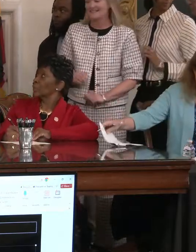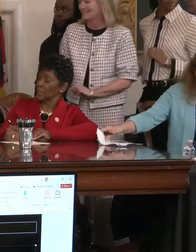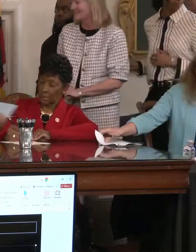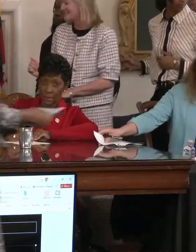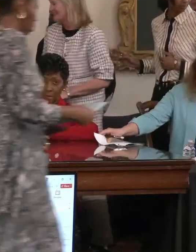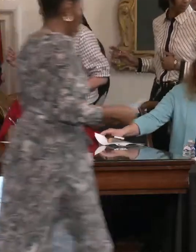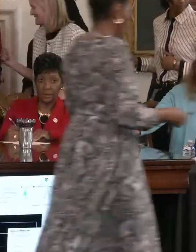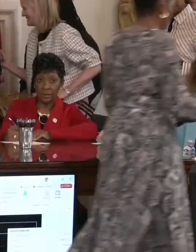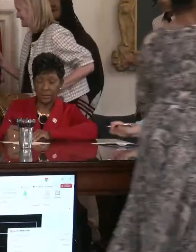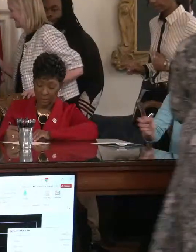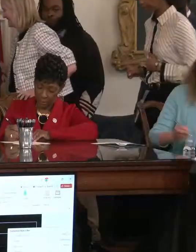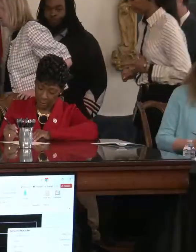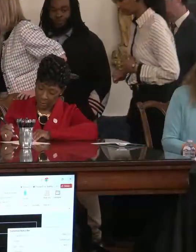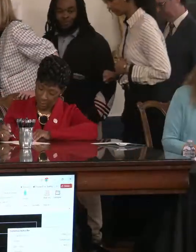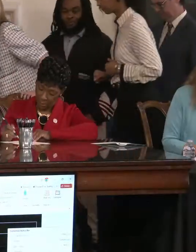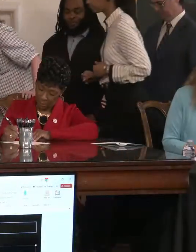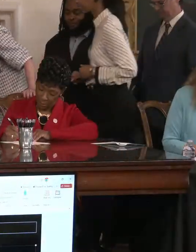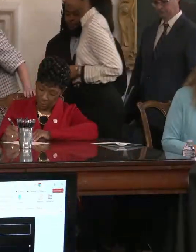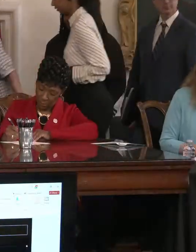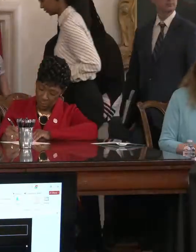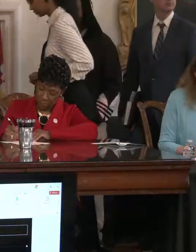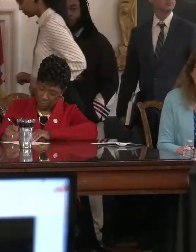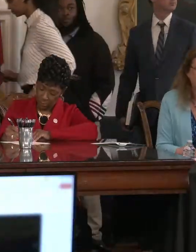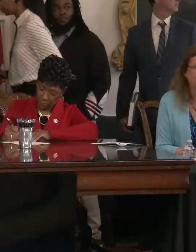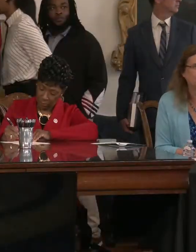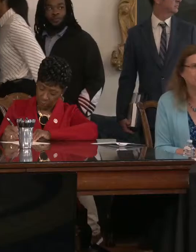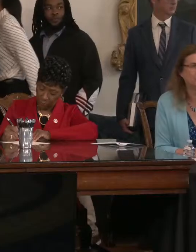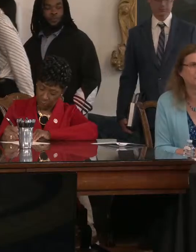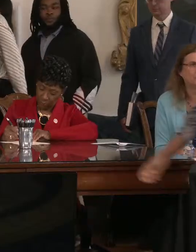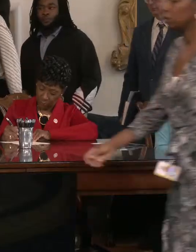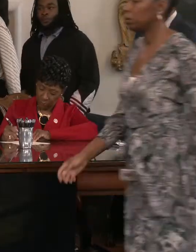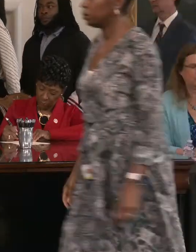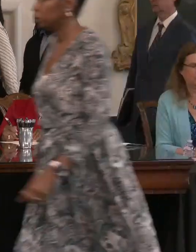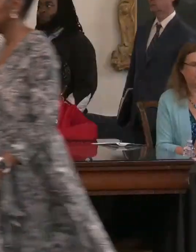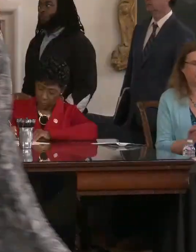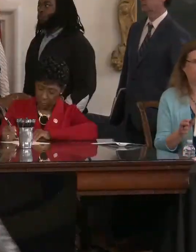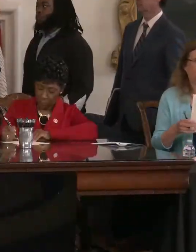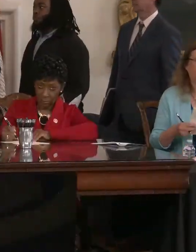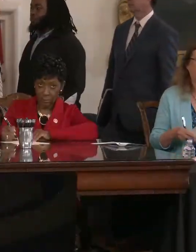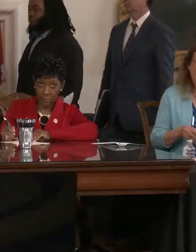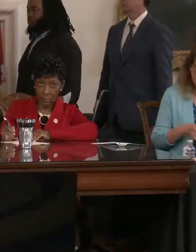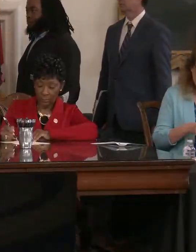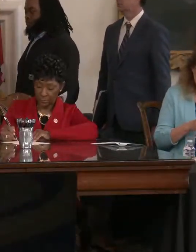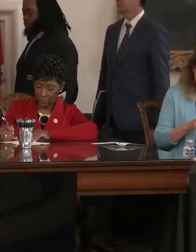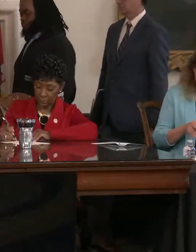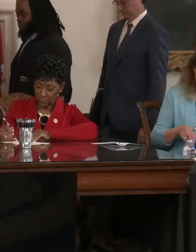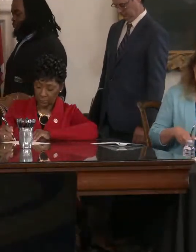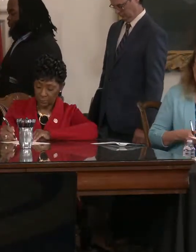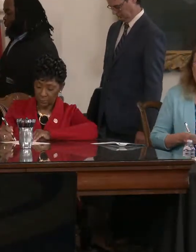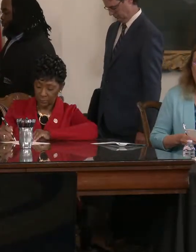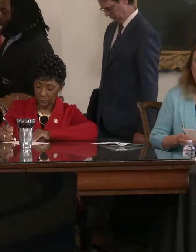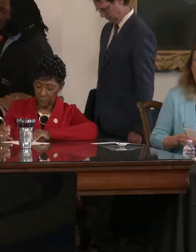This way, Public Employee Relations Act. Are you all running that? Yes. Yeah. We're still out.